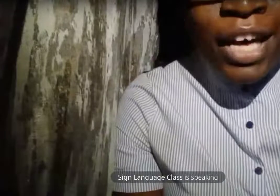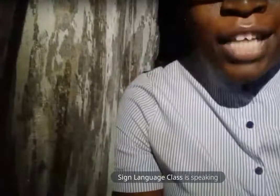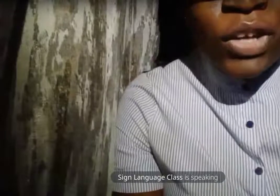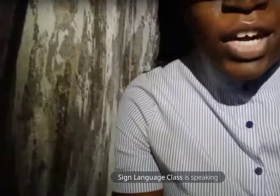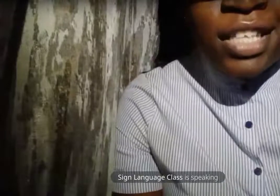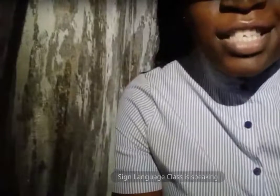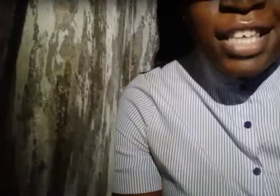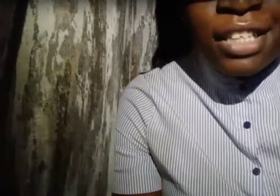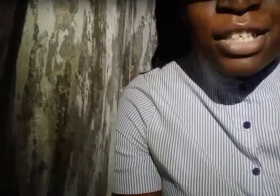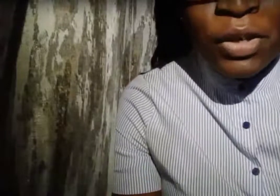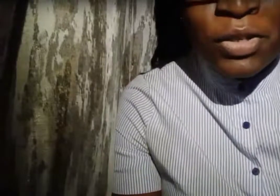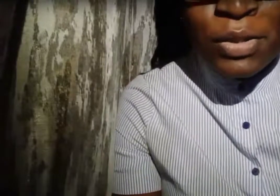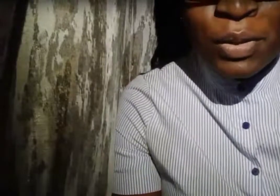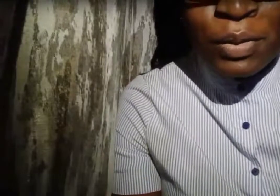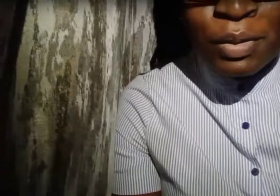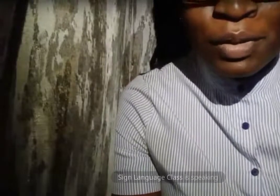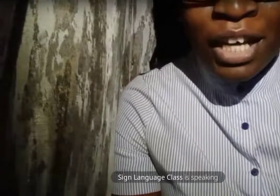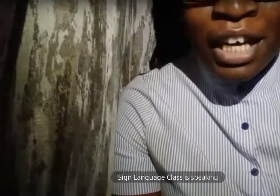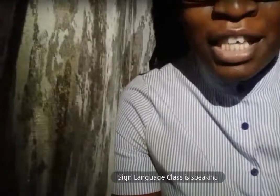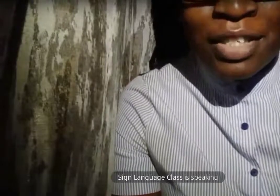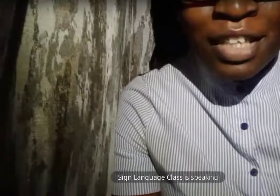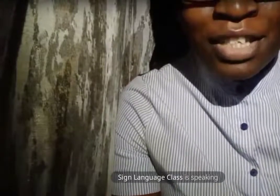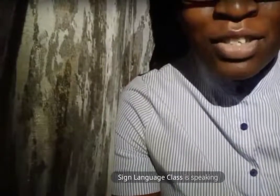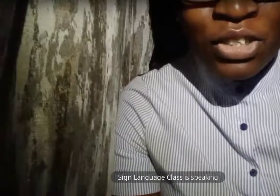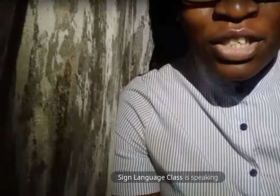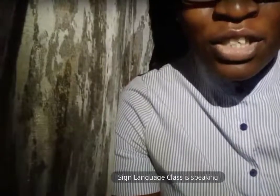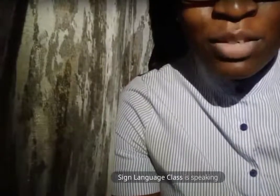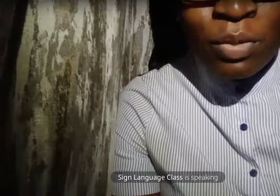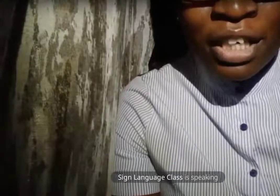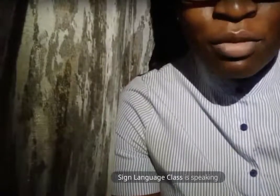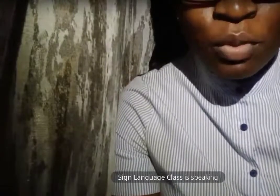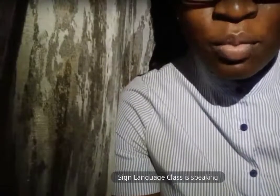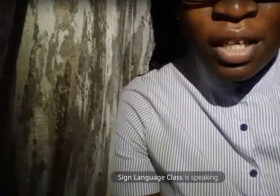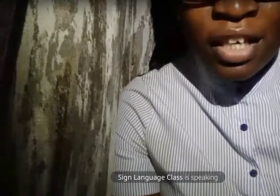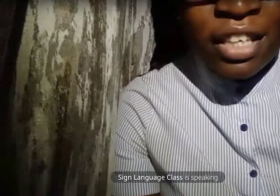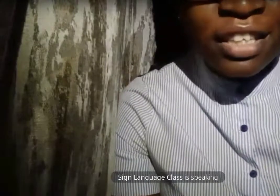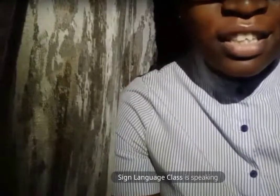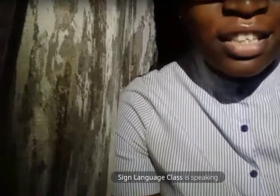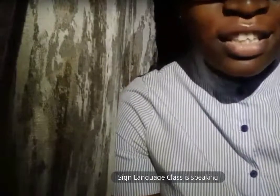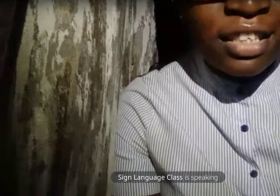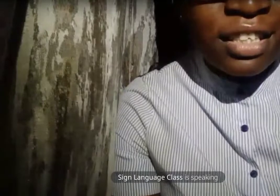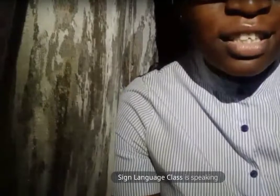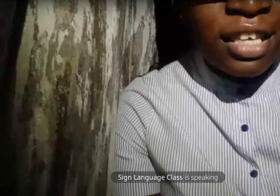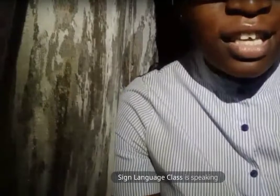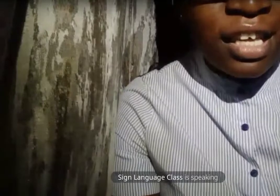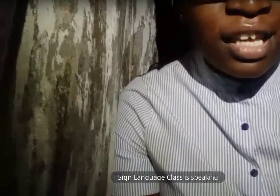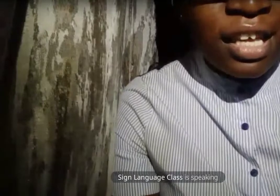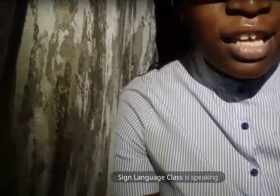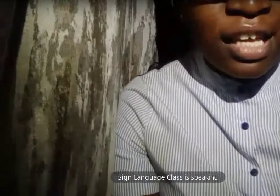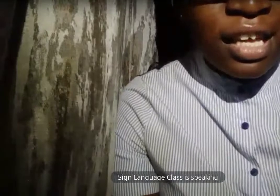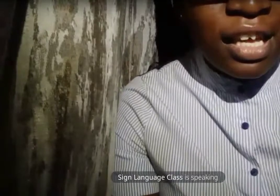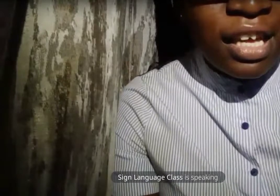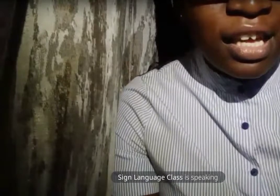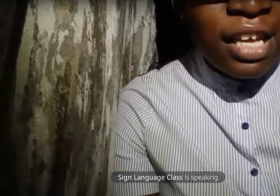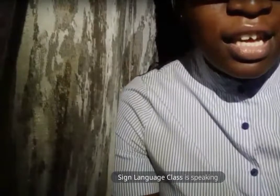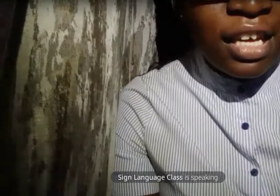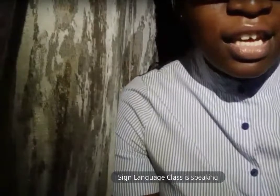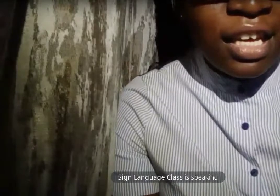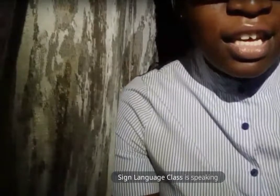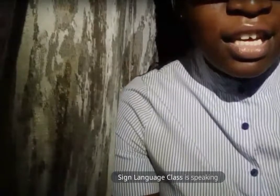today is you. not just working for Please, me. please, guys, stop disturbing my DM. I've heard you. So everybody's on my DM